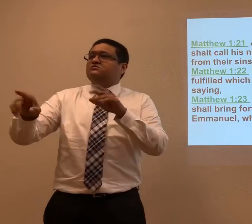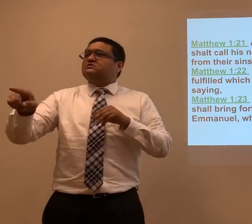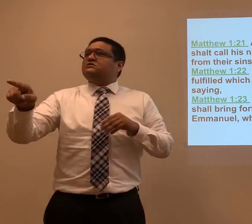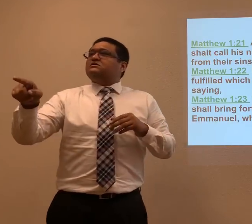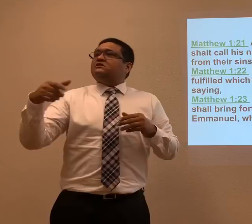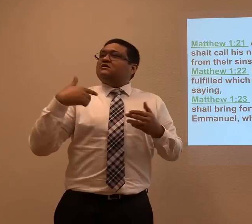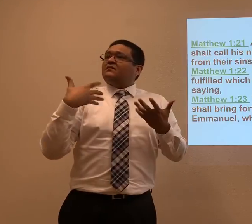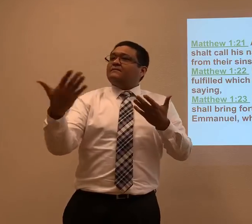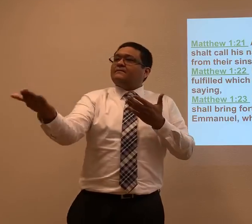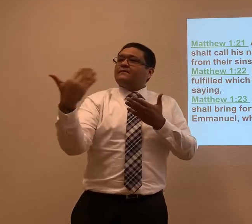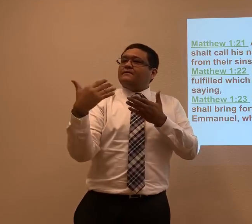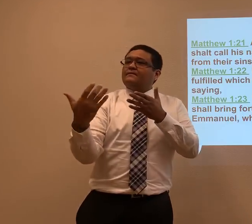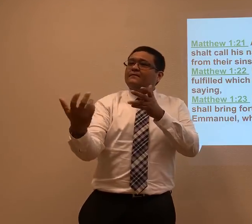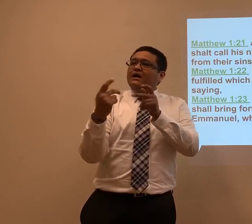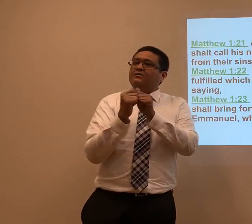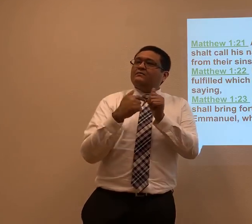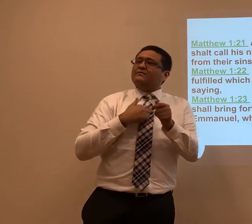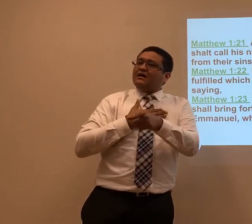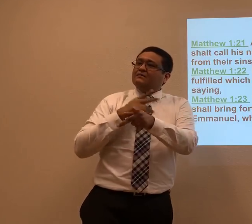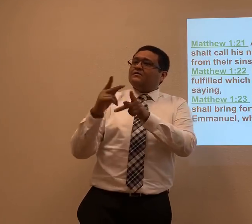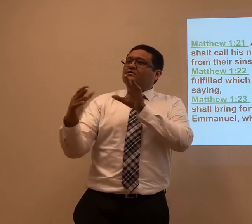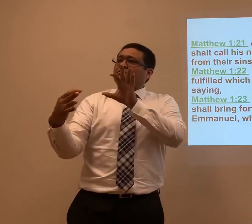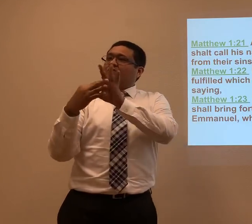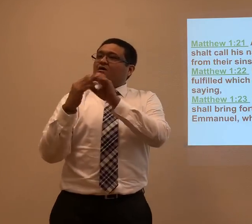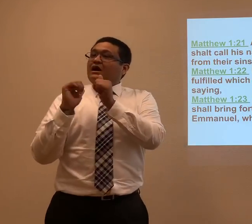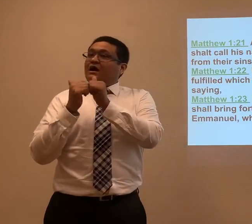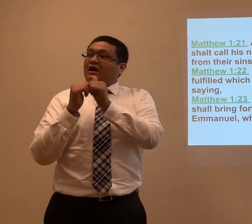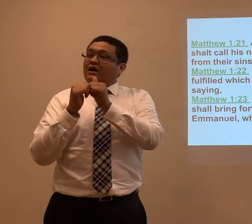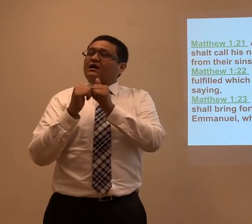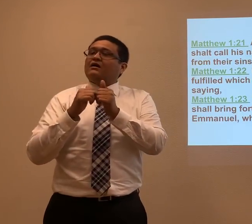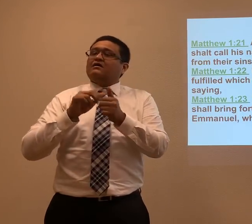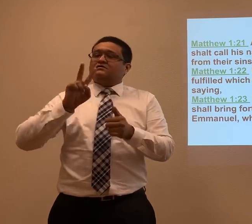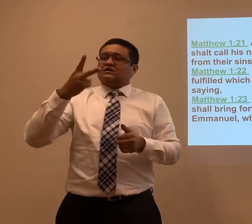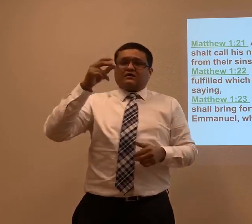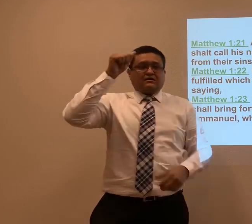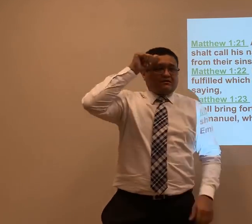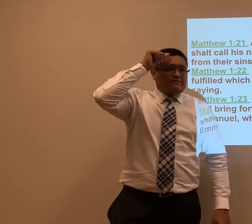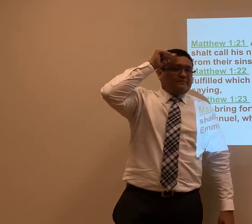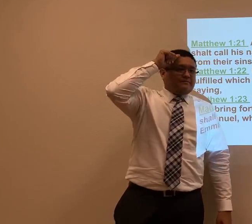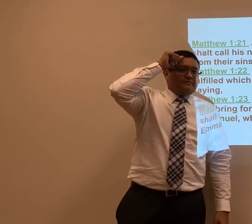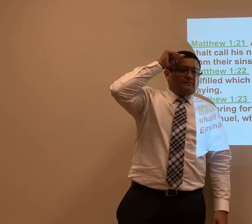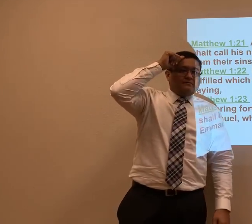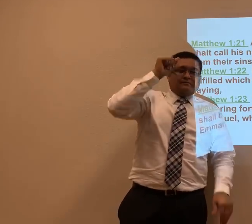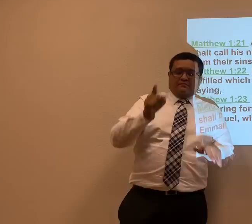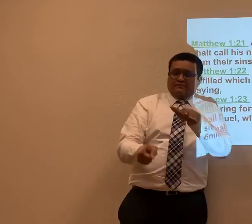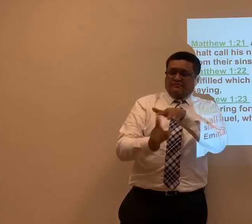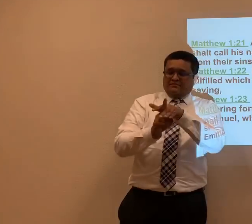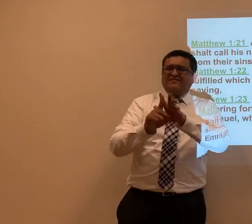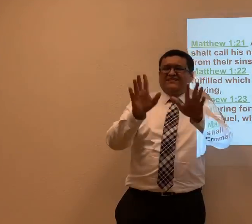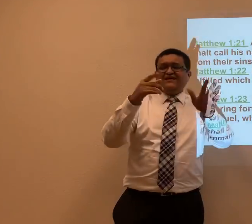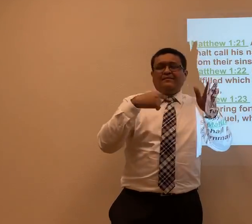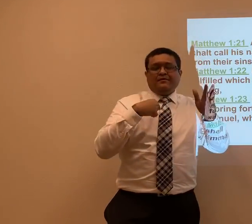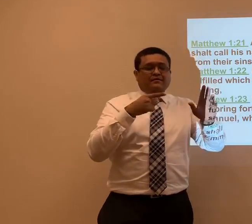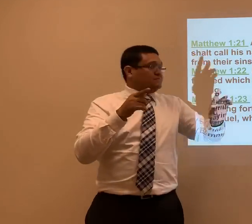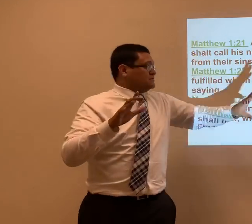and... they were lost, and I want to bring them back to my fold. I want them to reconnect with me. So the second Adam had to be